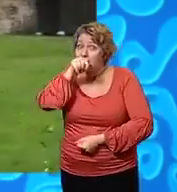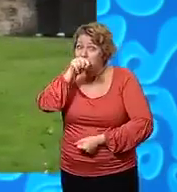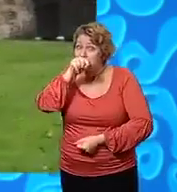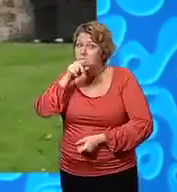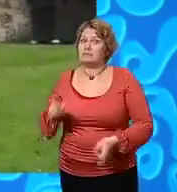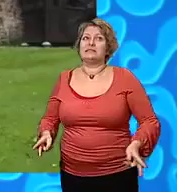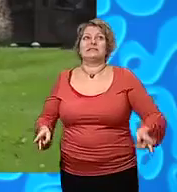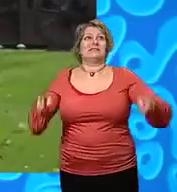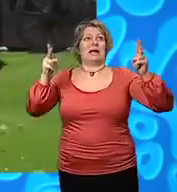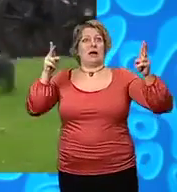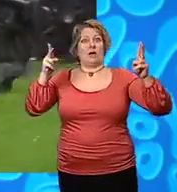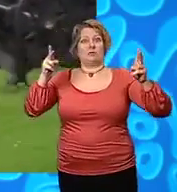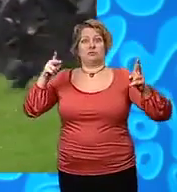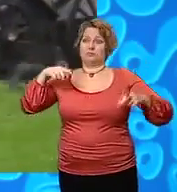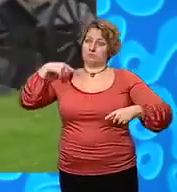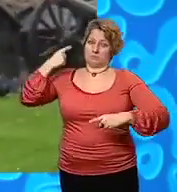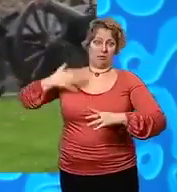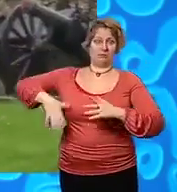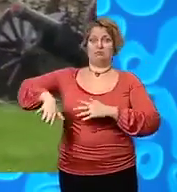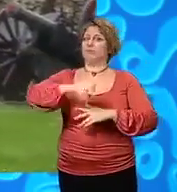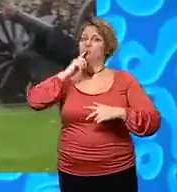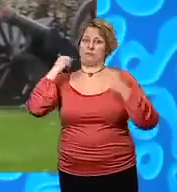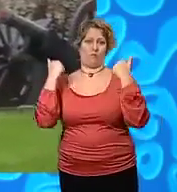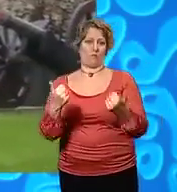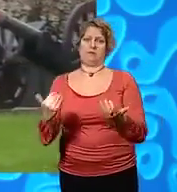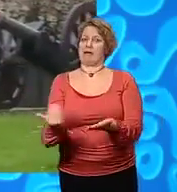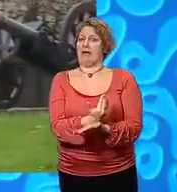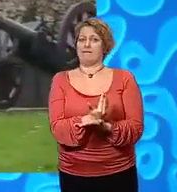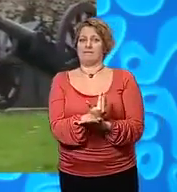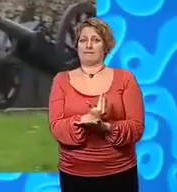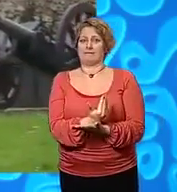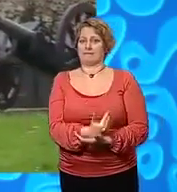tower and the kingdom will be safe.